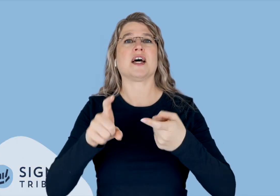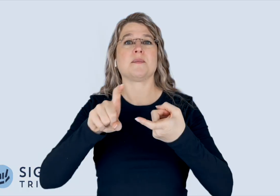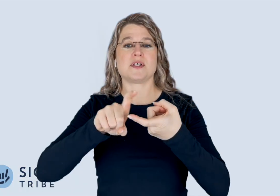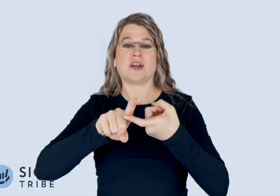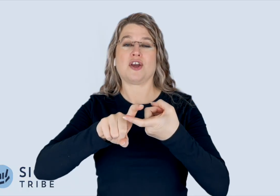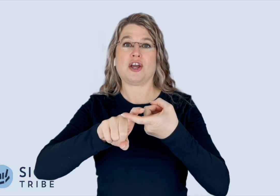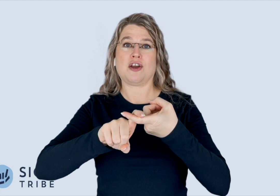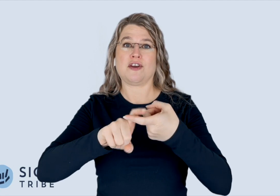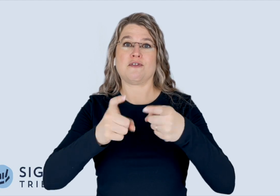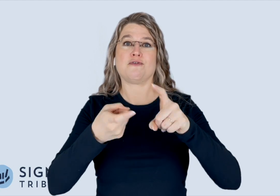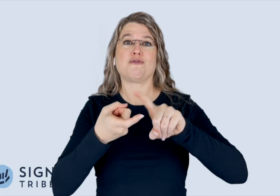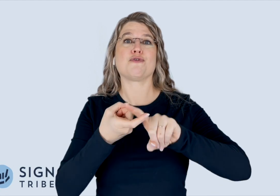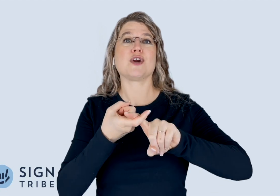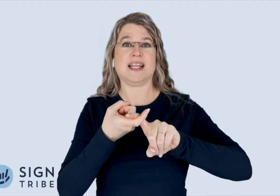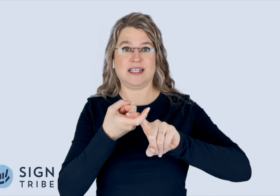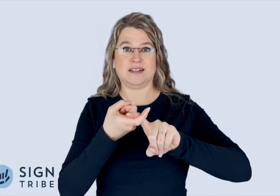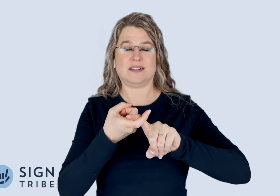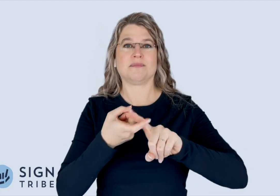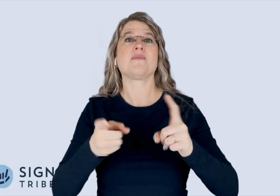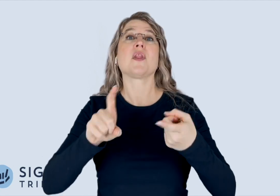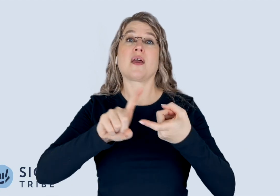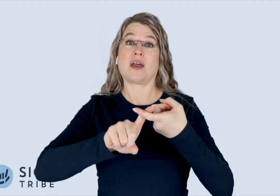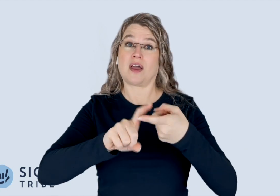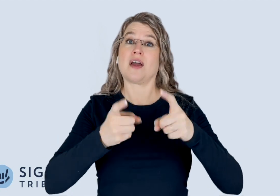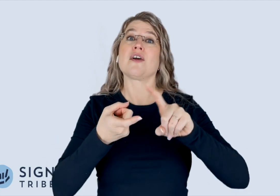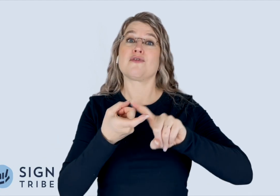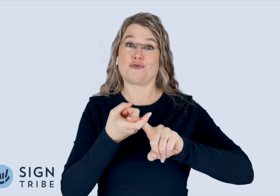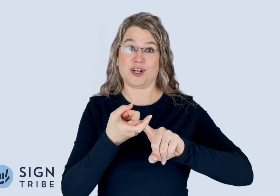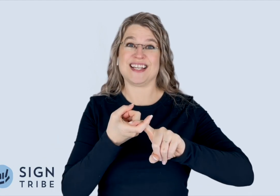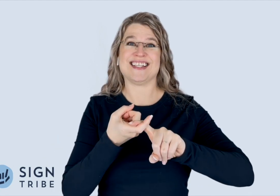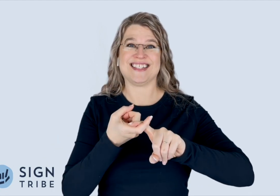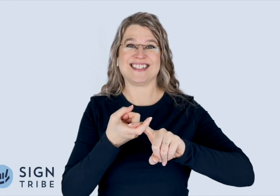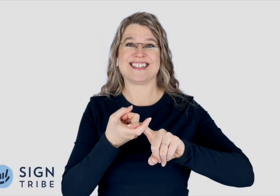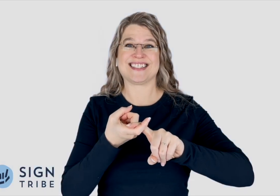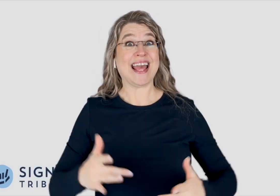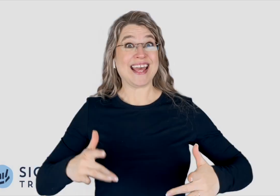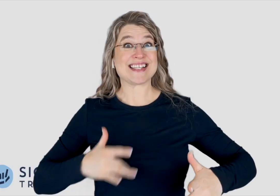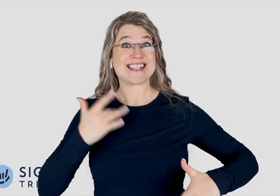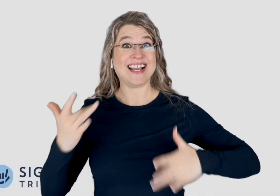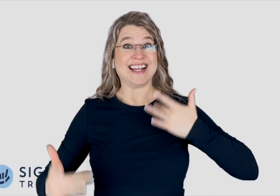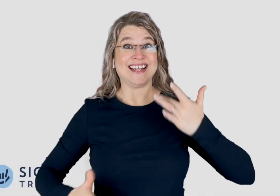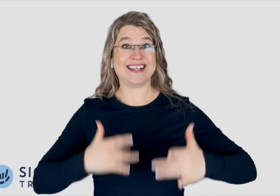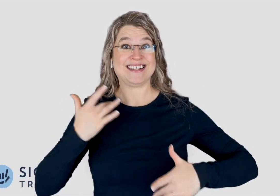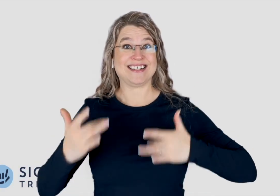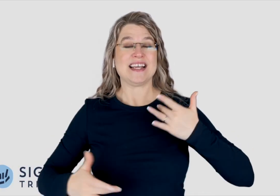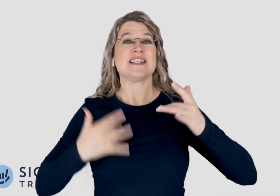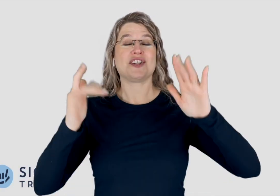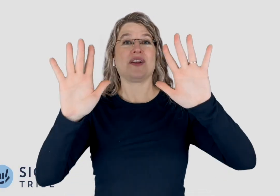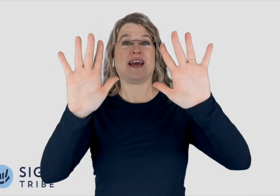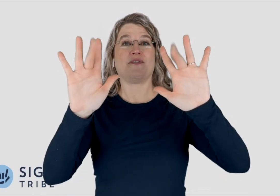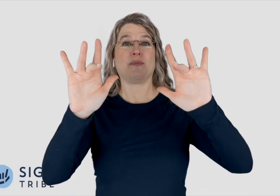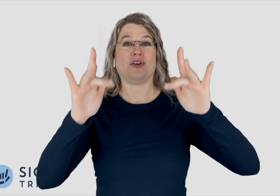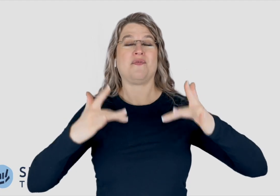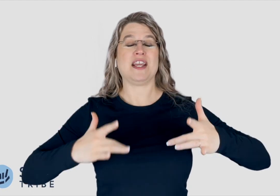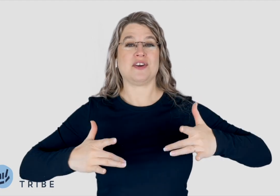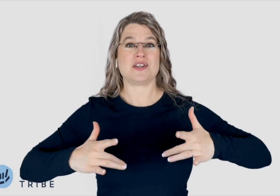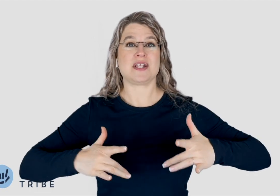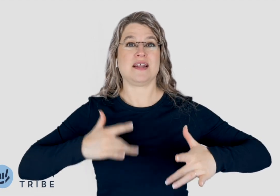times. Friend. Friend. Excited. So you're going to have your middle fingers and then